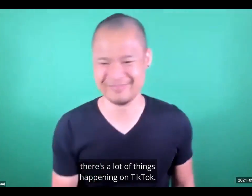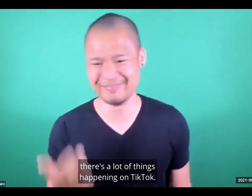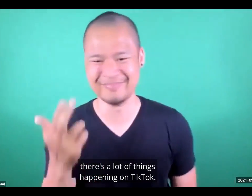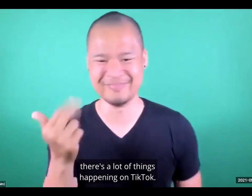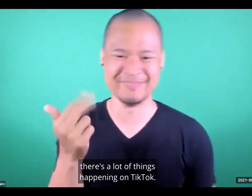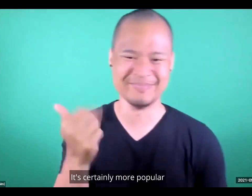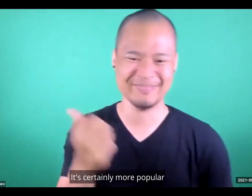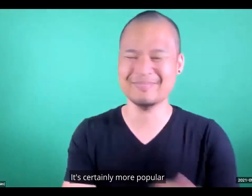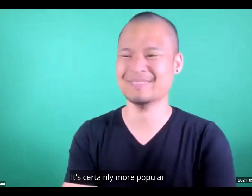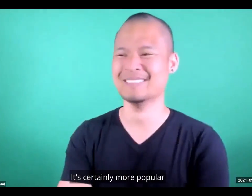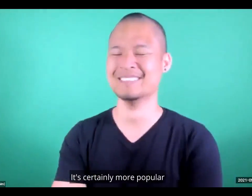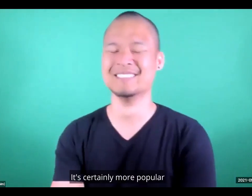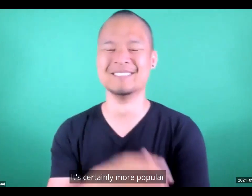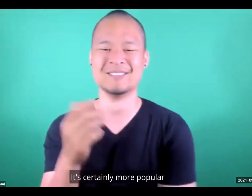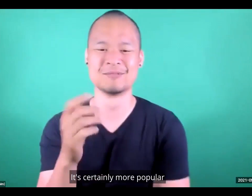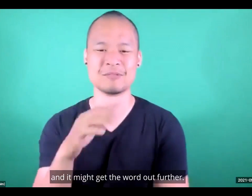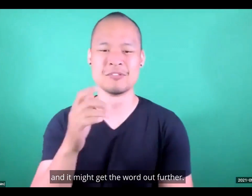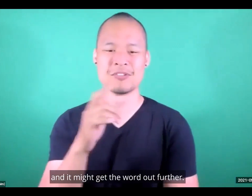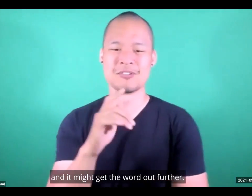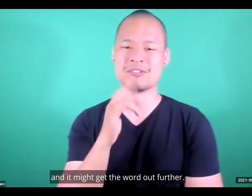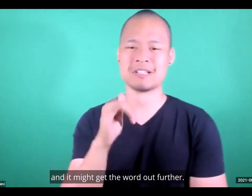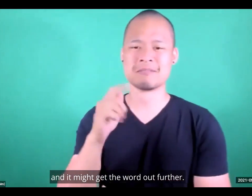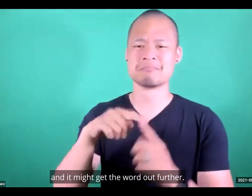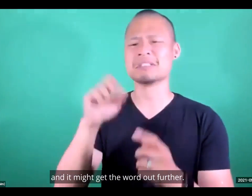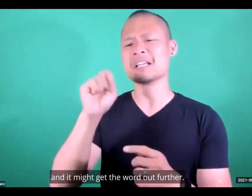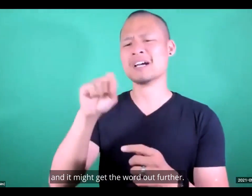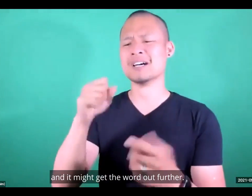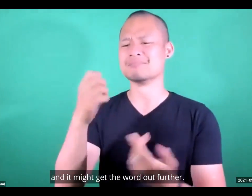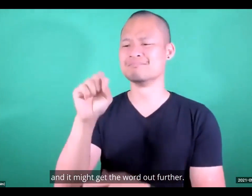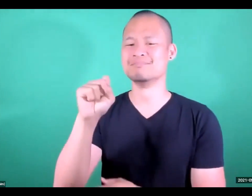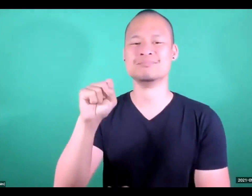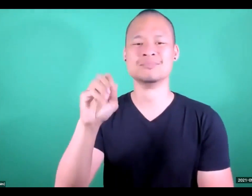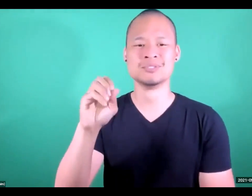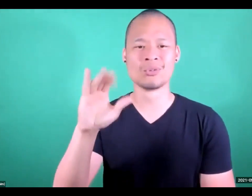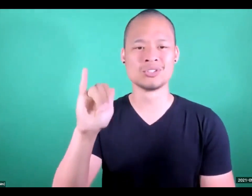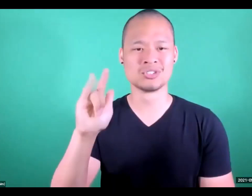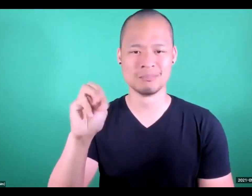on TikTok. It's certainly more popular and it might get the word out further.